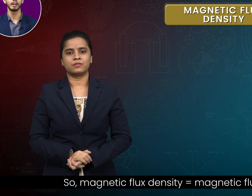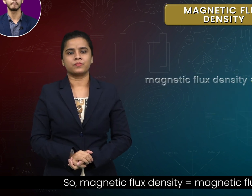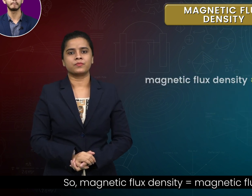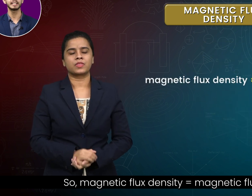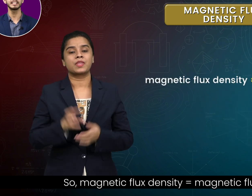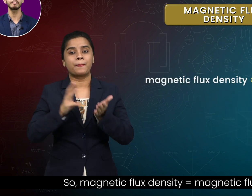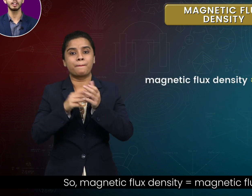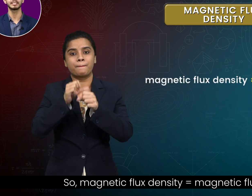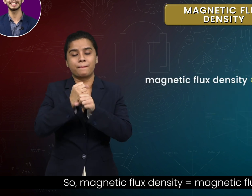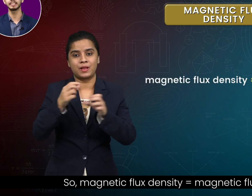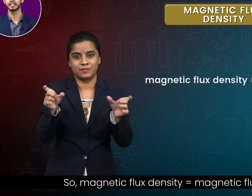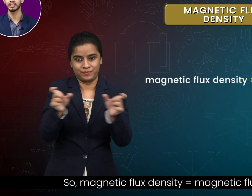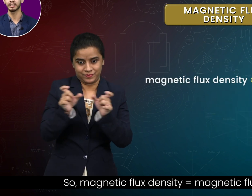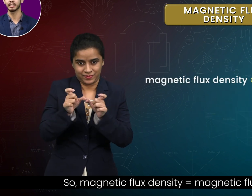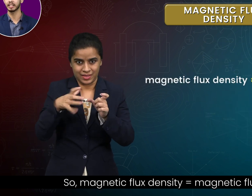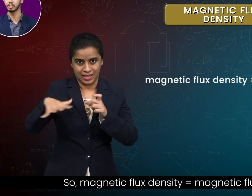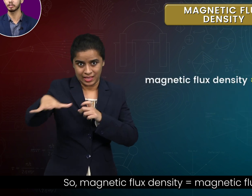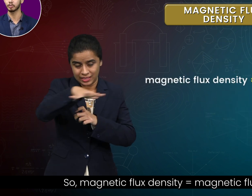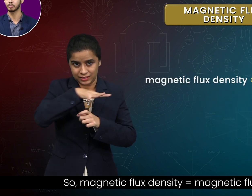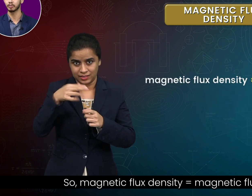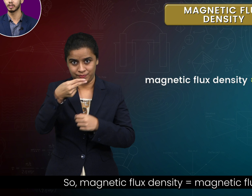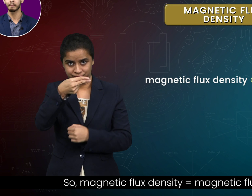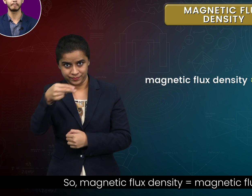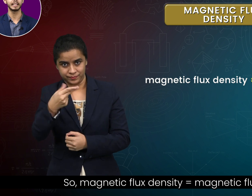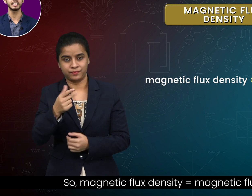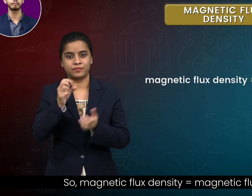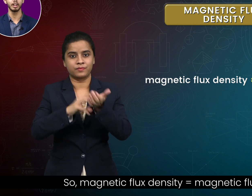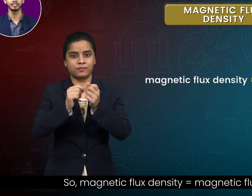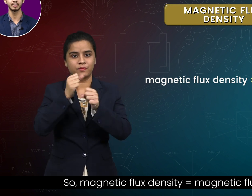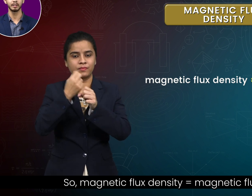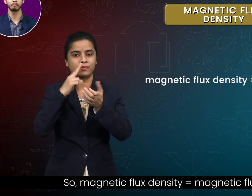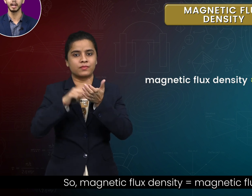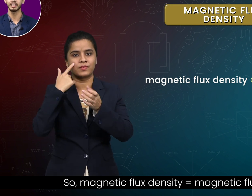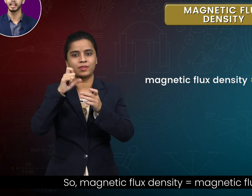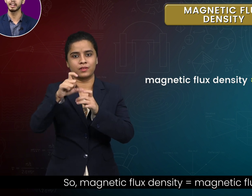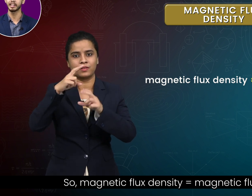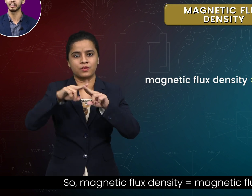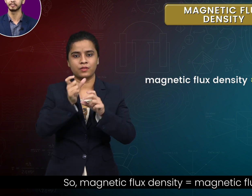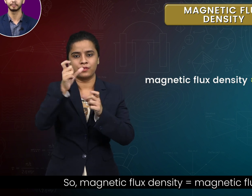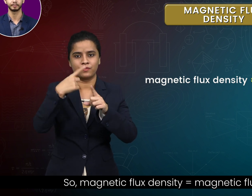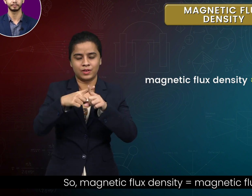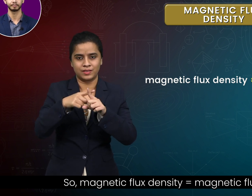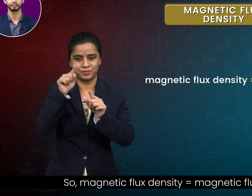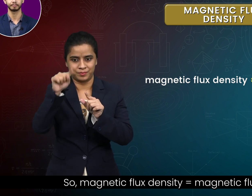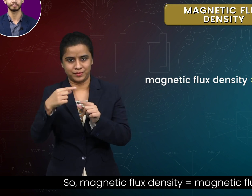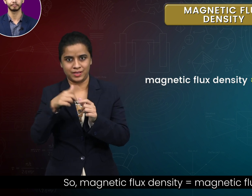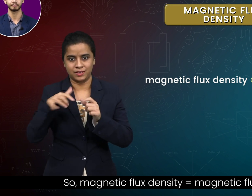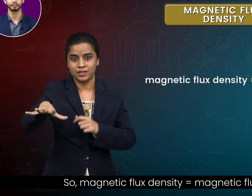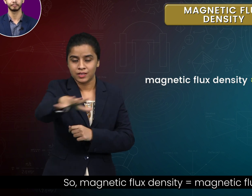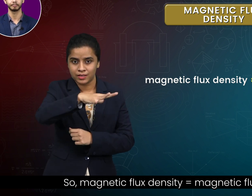So, magnetic flux density equals to magnetic flux by area,